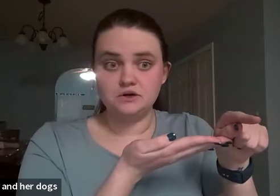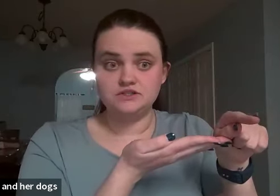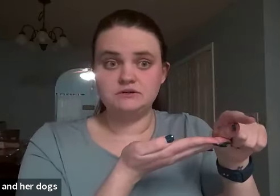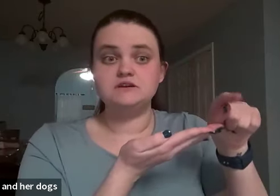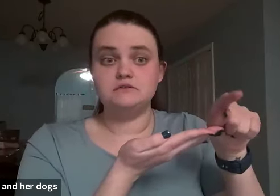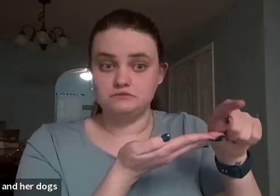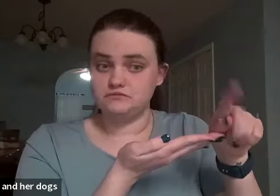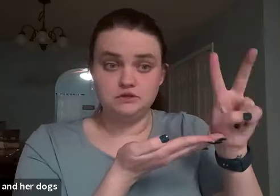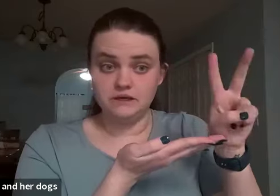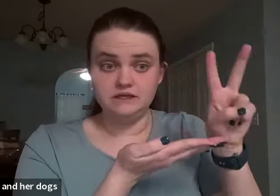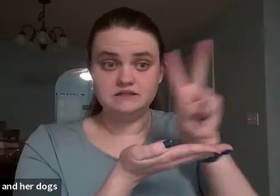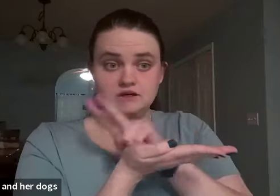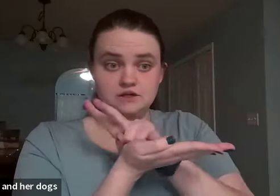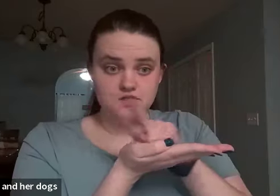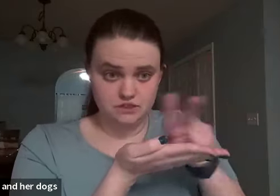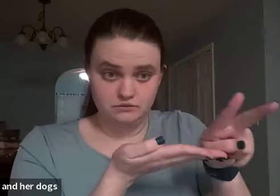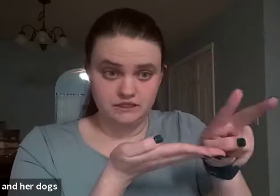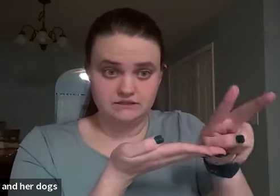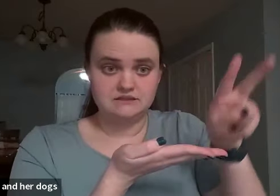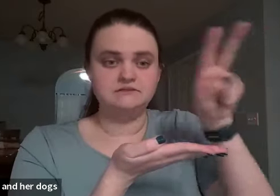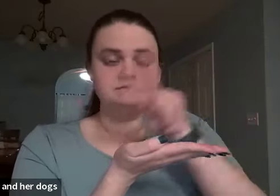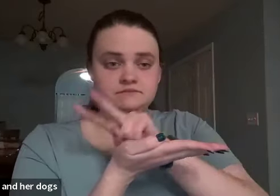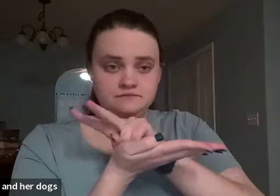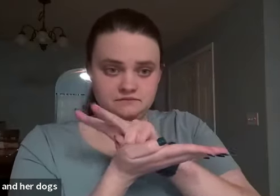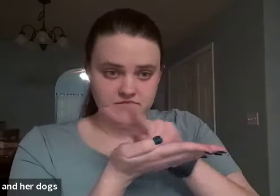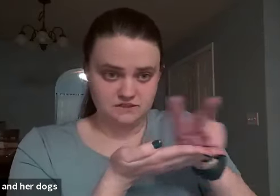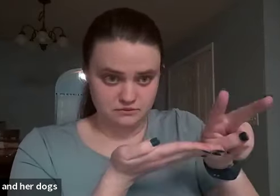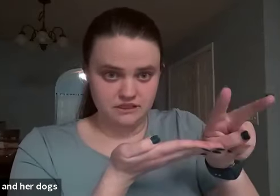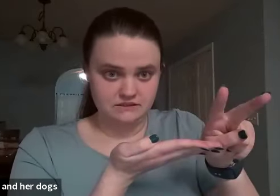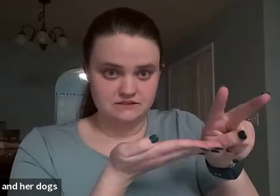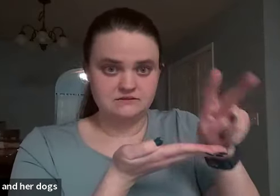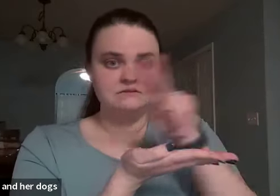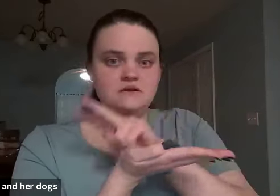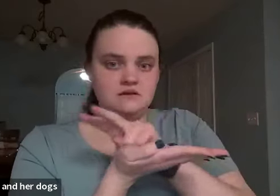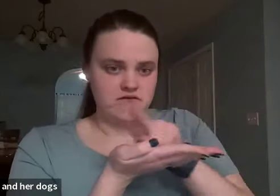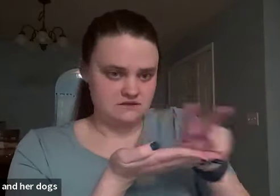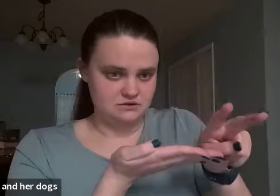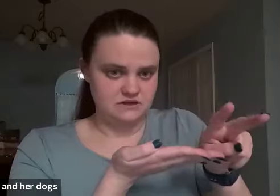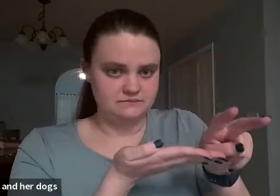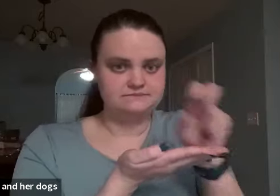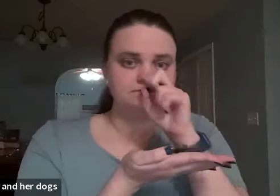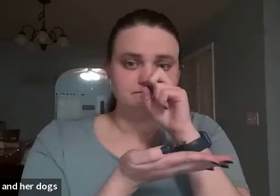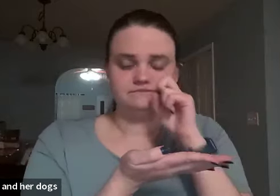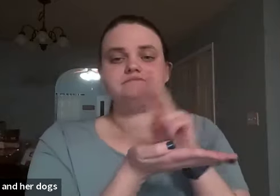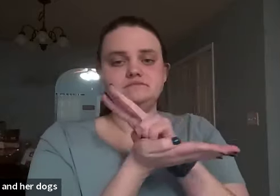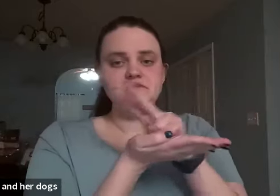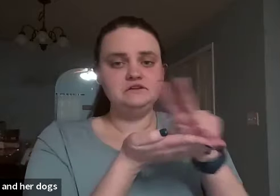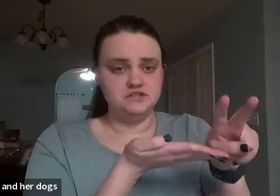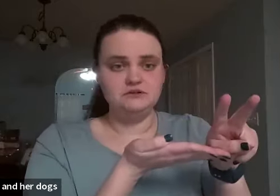number to it. So 2 weeks, 2 weeks, 2 weeks, that sort of thing. So you